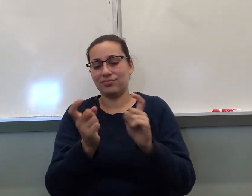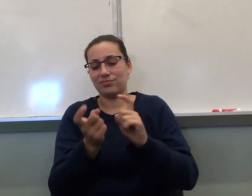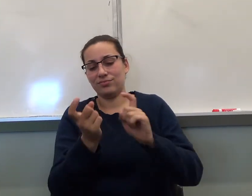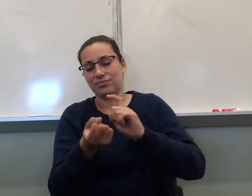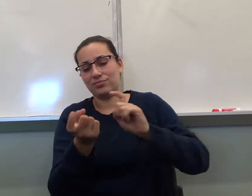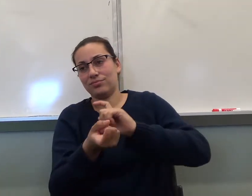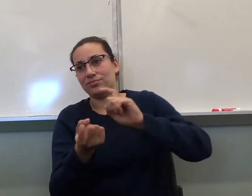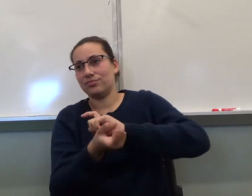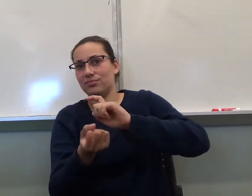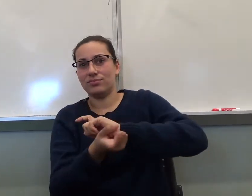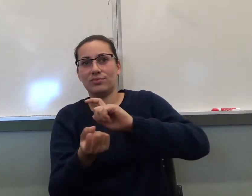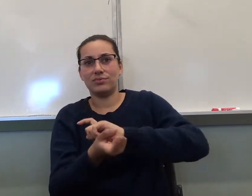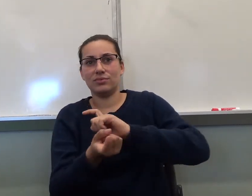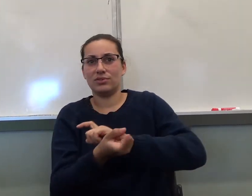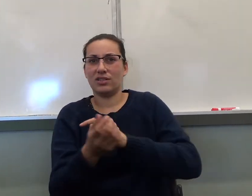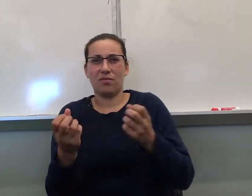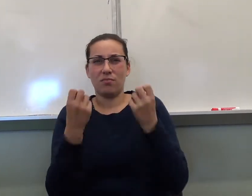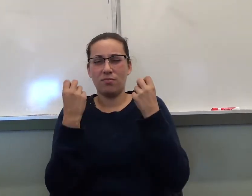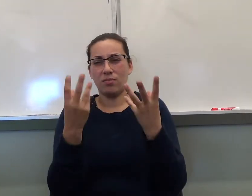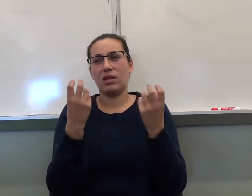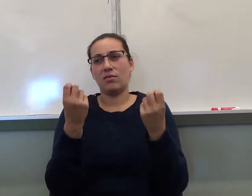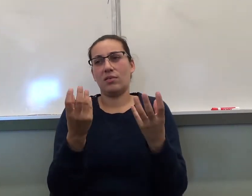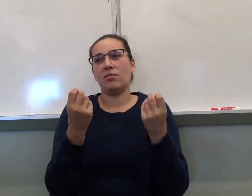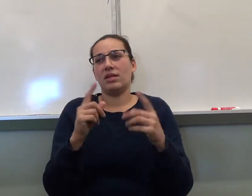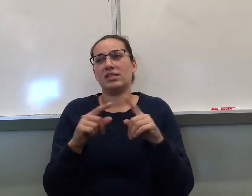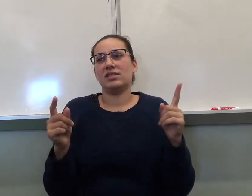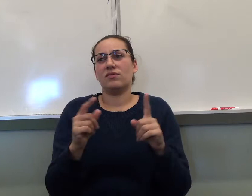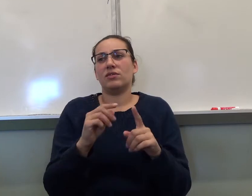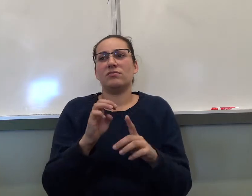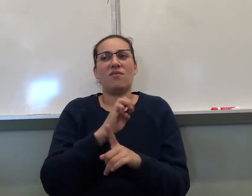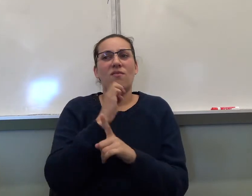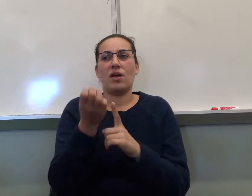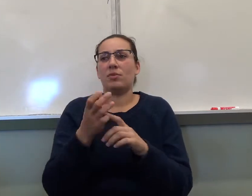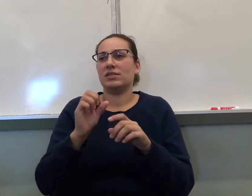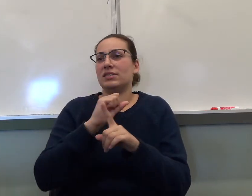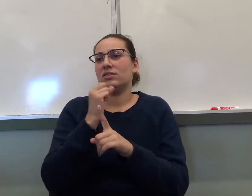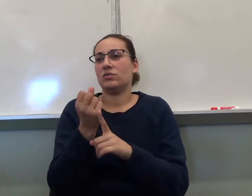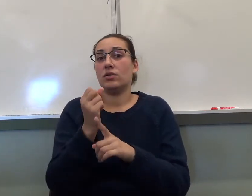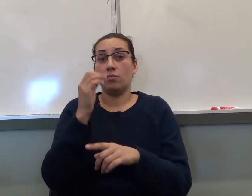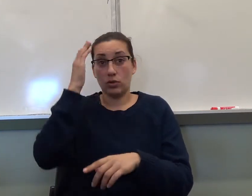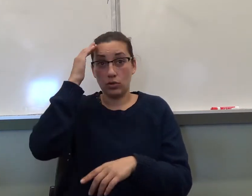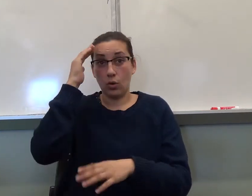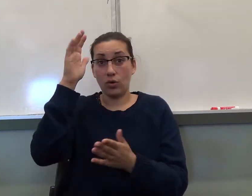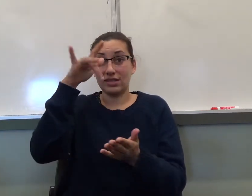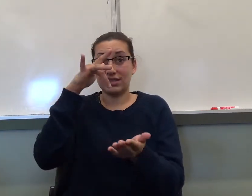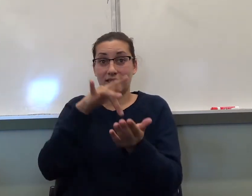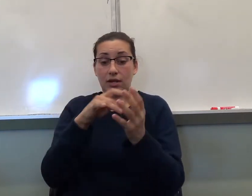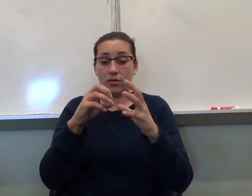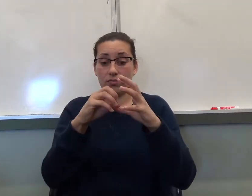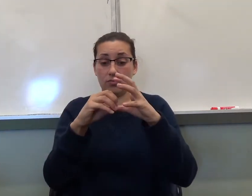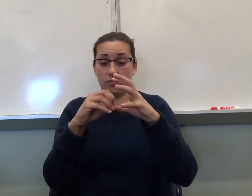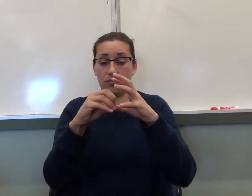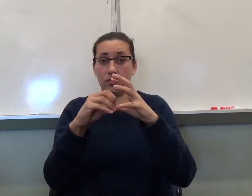in other conditions too. The center of the Earth is actually liquid. So we're on a planet that is sort of,